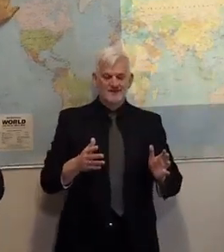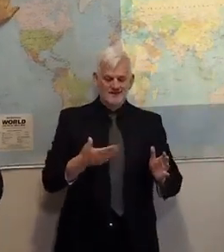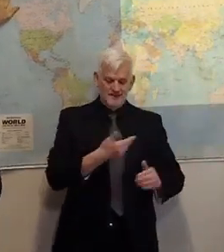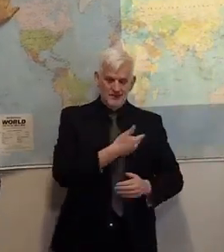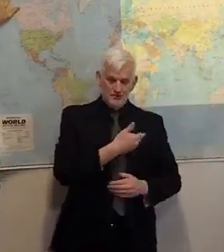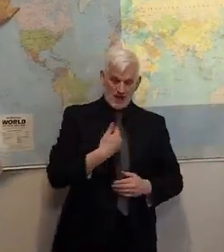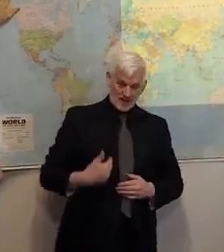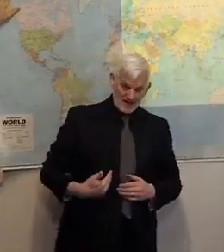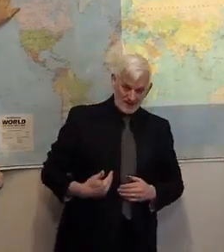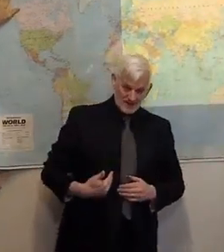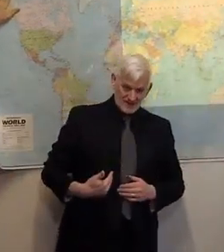China,